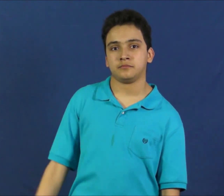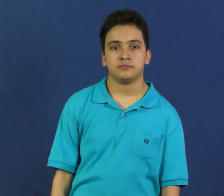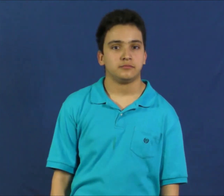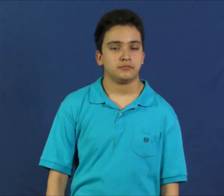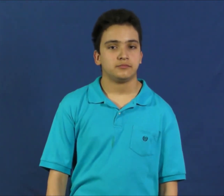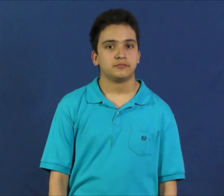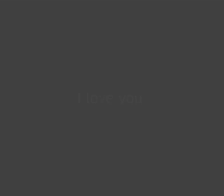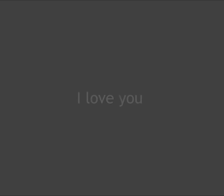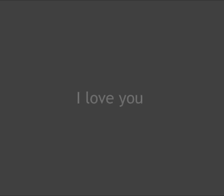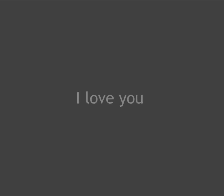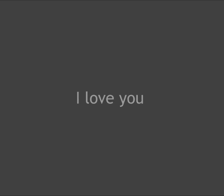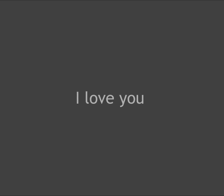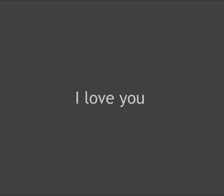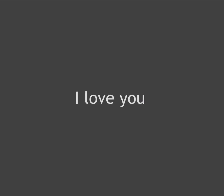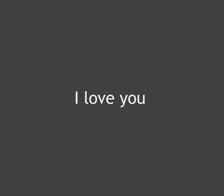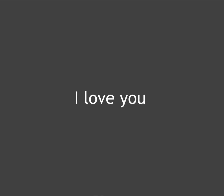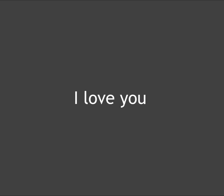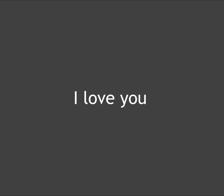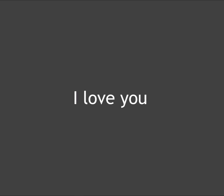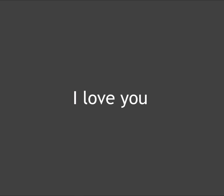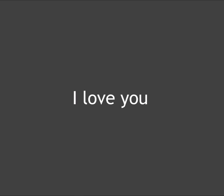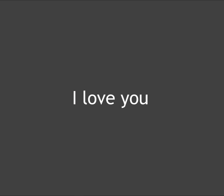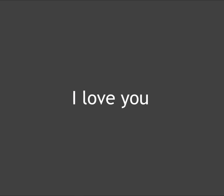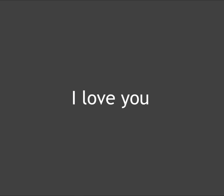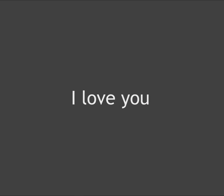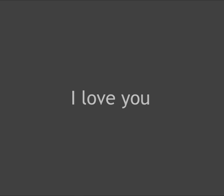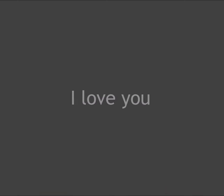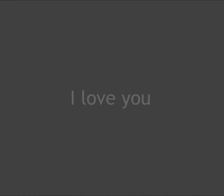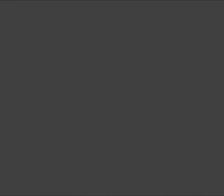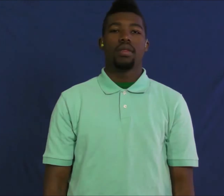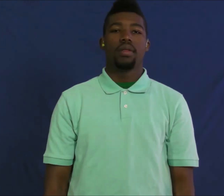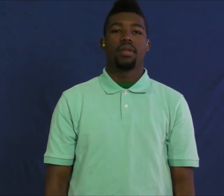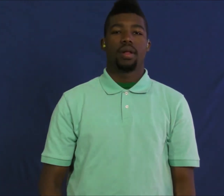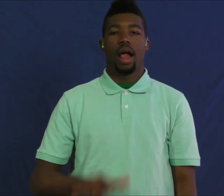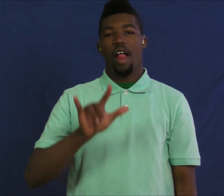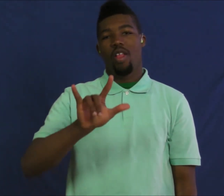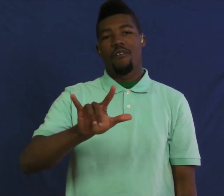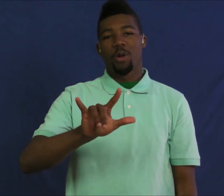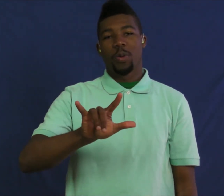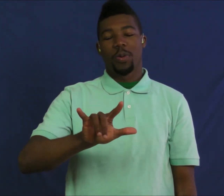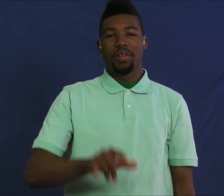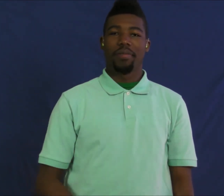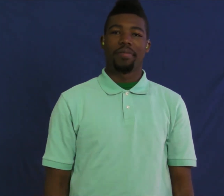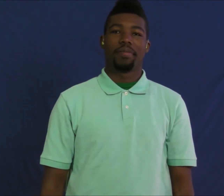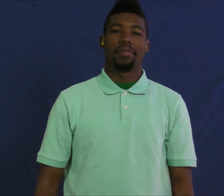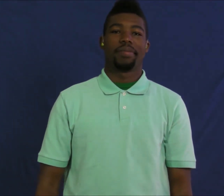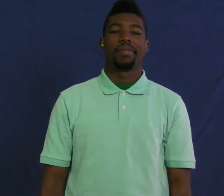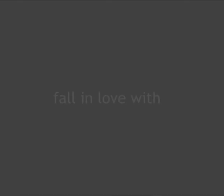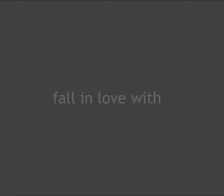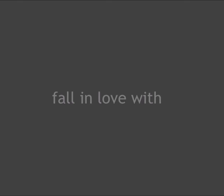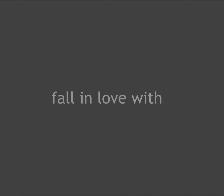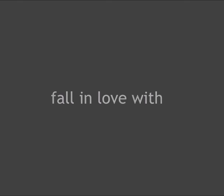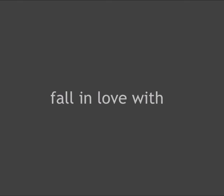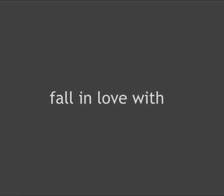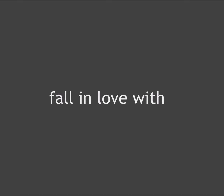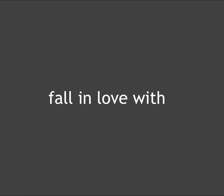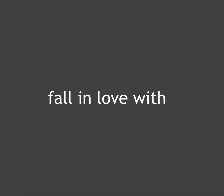melt in mine I'm living in my, living